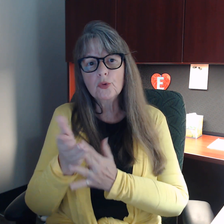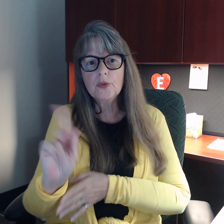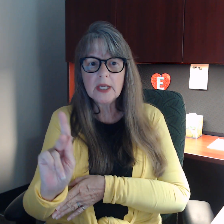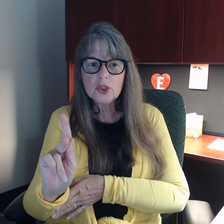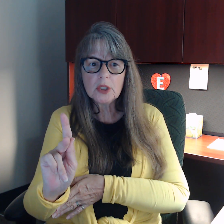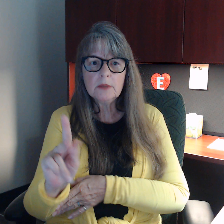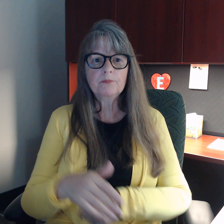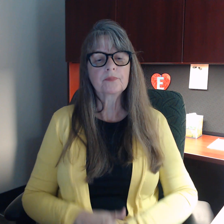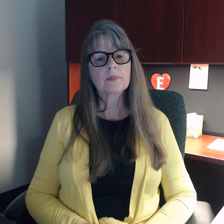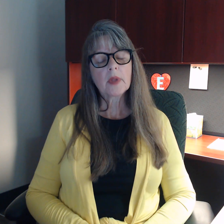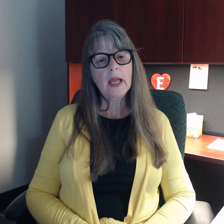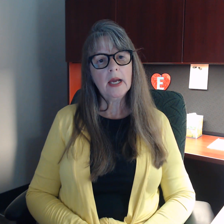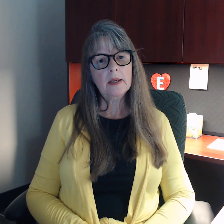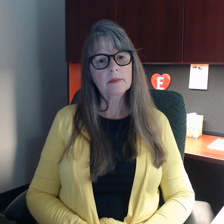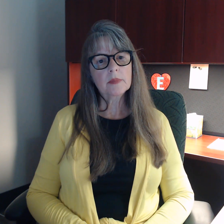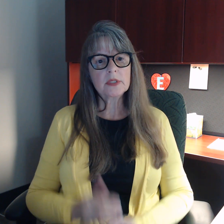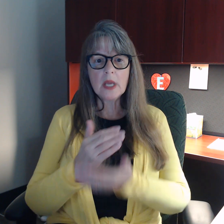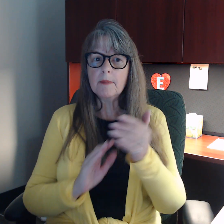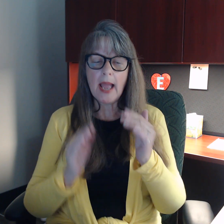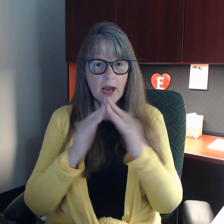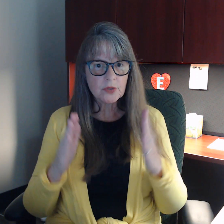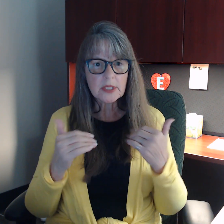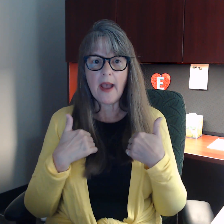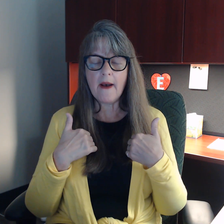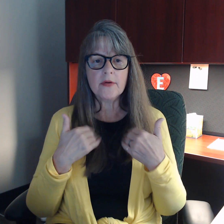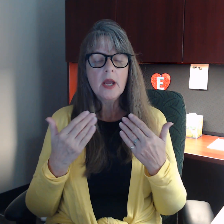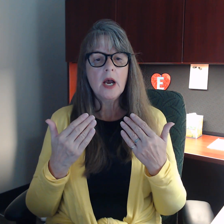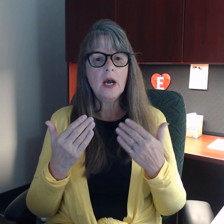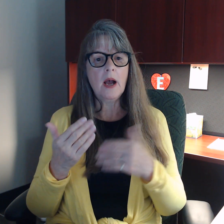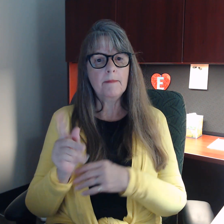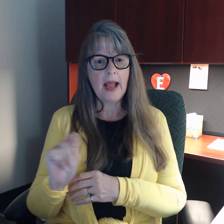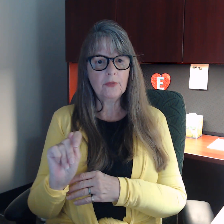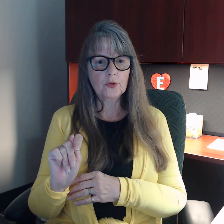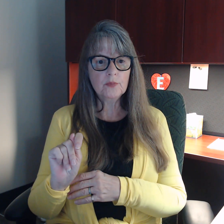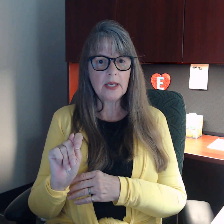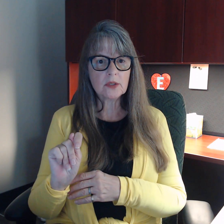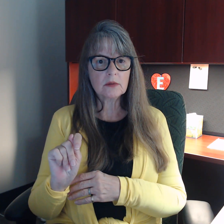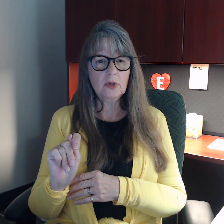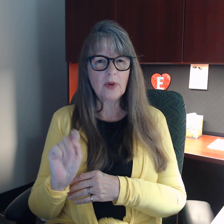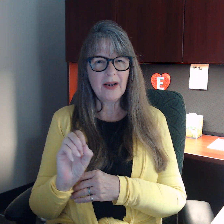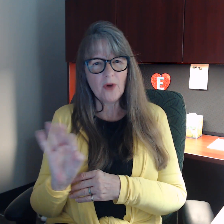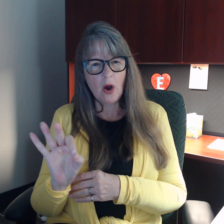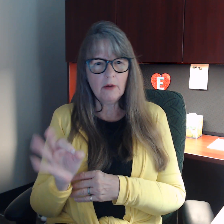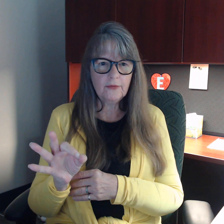the kitchen. Some houses have a bathroom that's, kind of off,